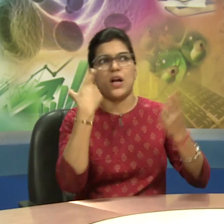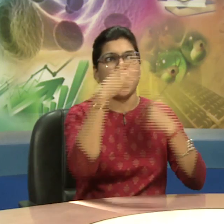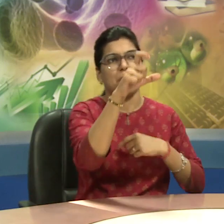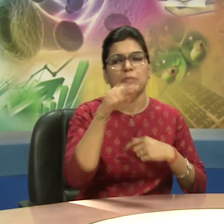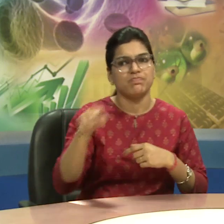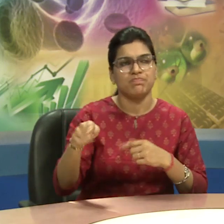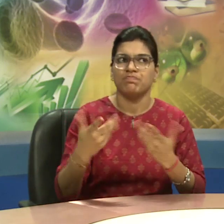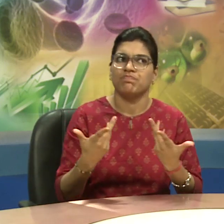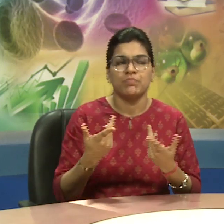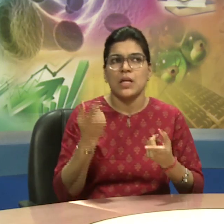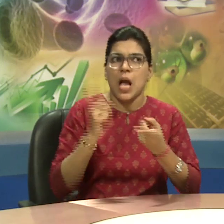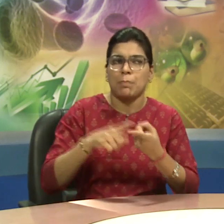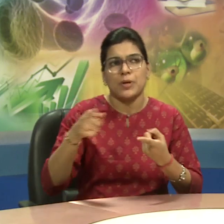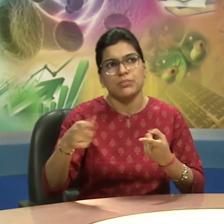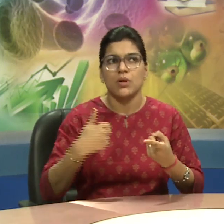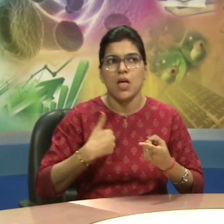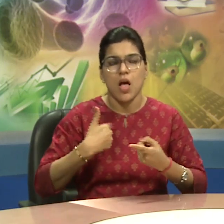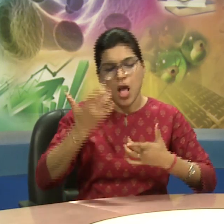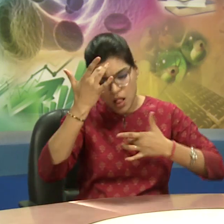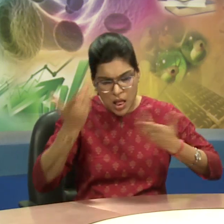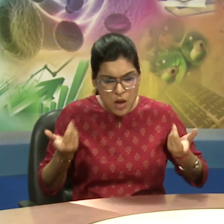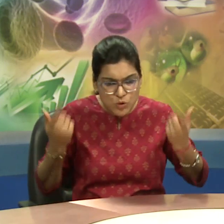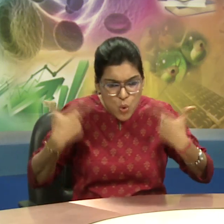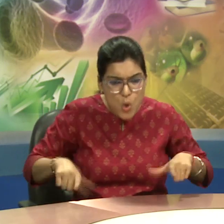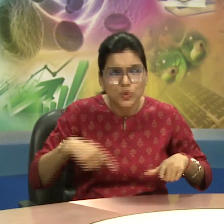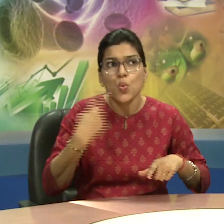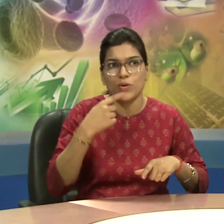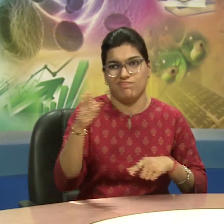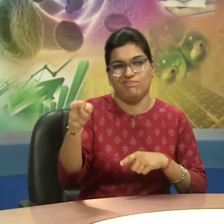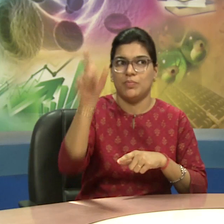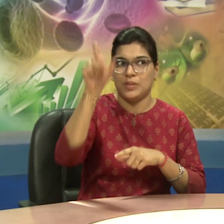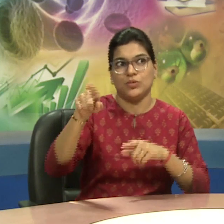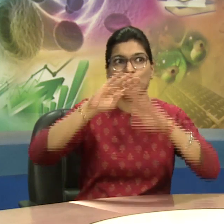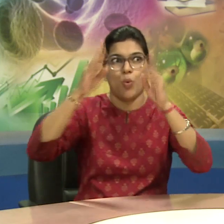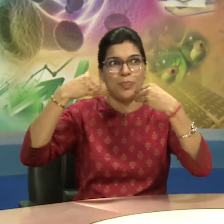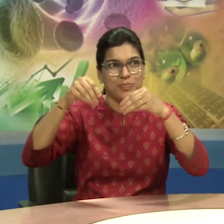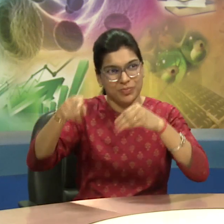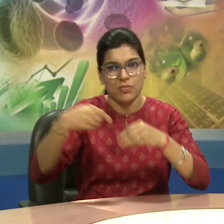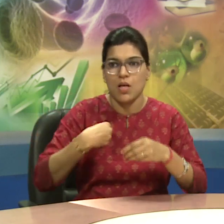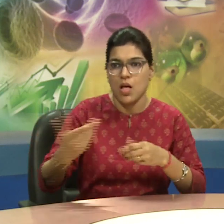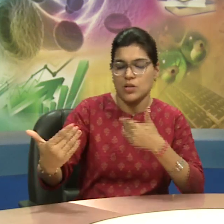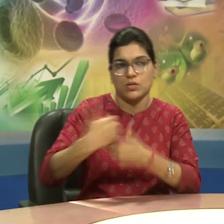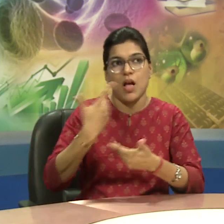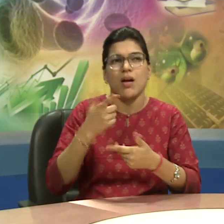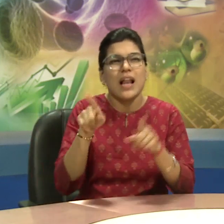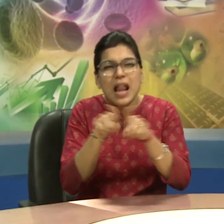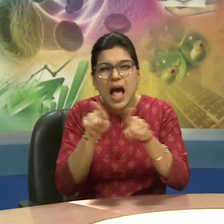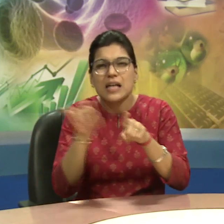consumers are expected to bear in the mind is that while making complaint and claiming compensation for